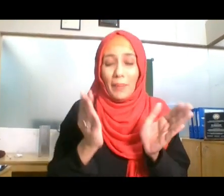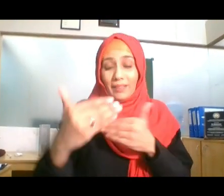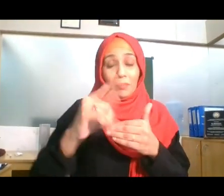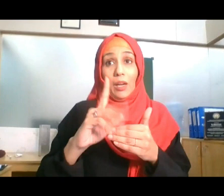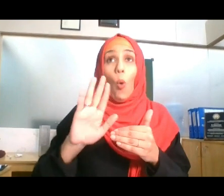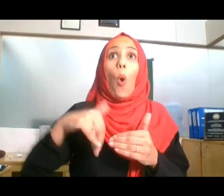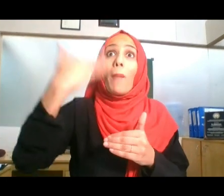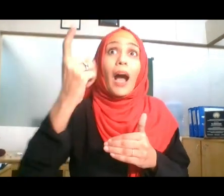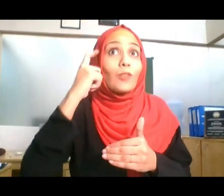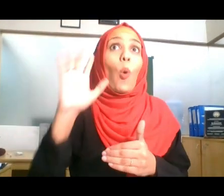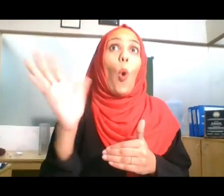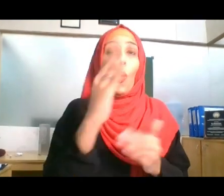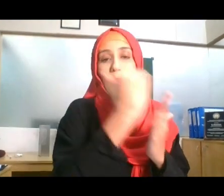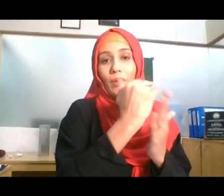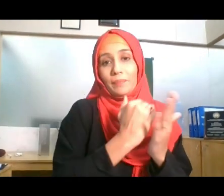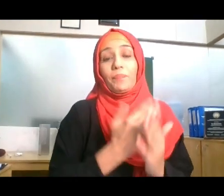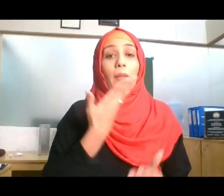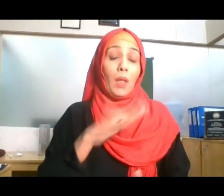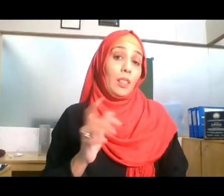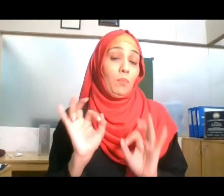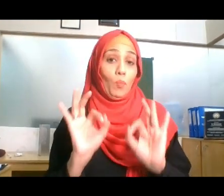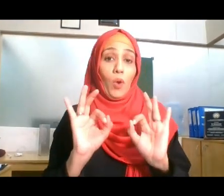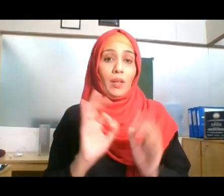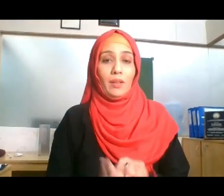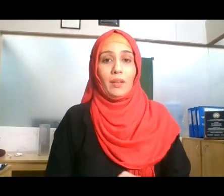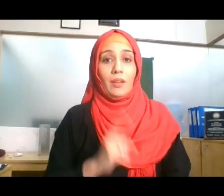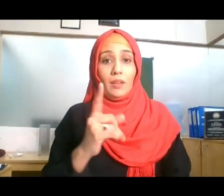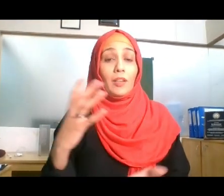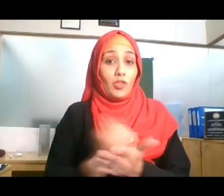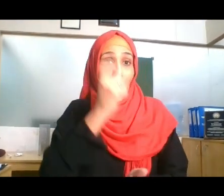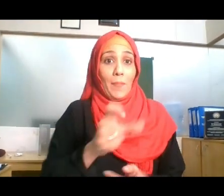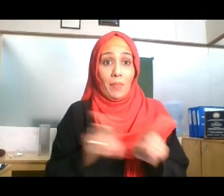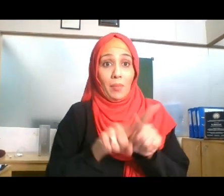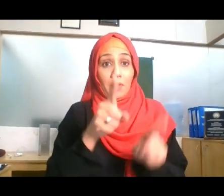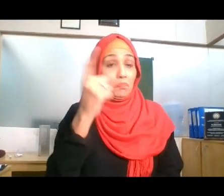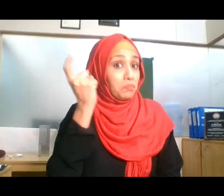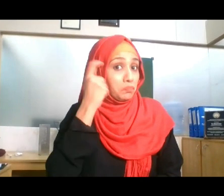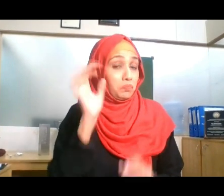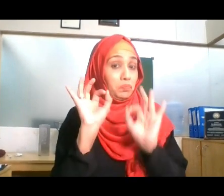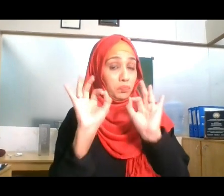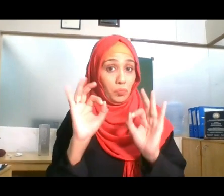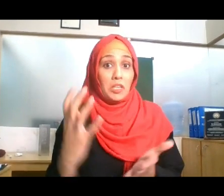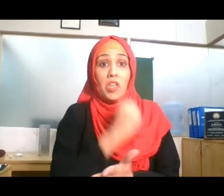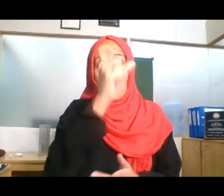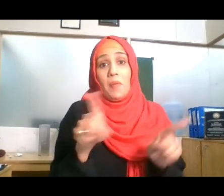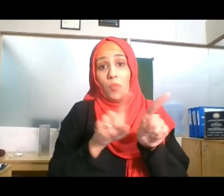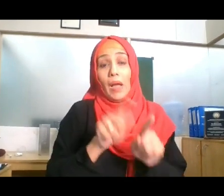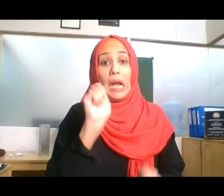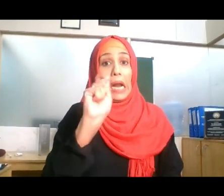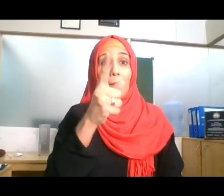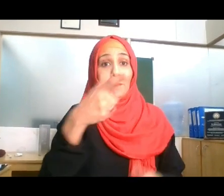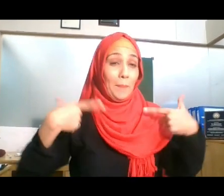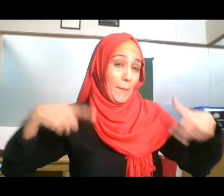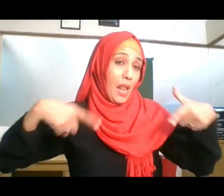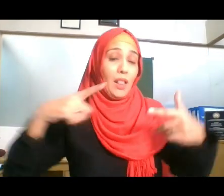think that that's what we need. So thank you for being a champion for those and being a champion for this cause. This